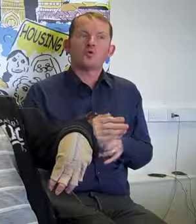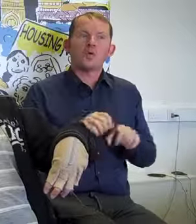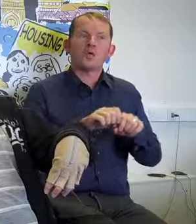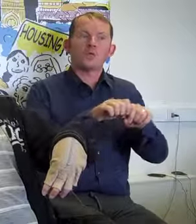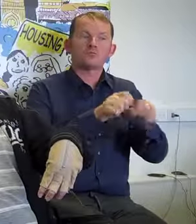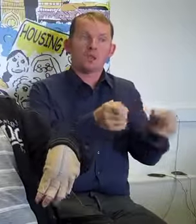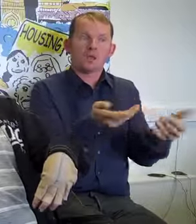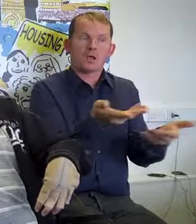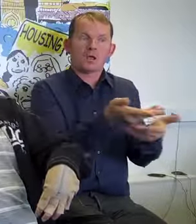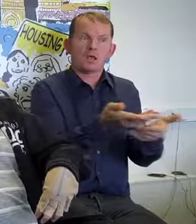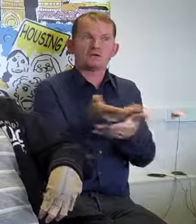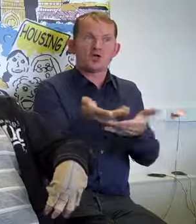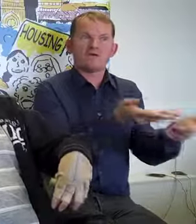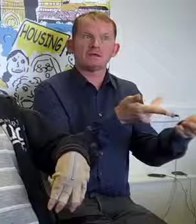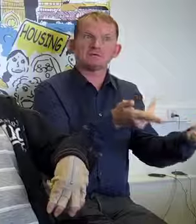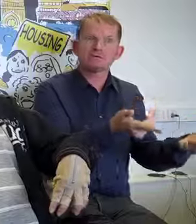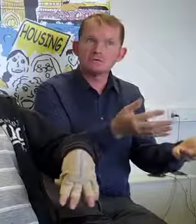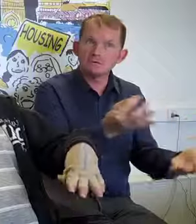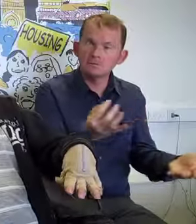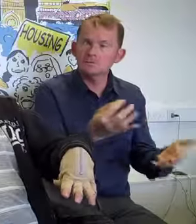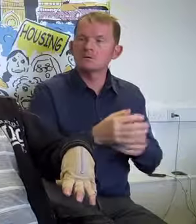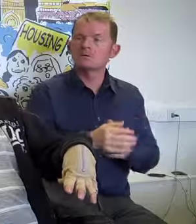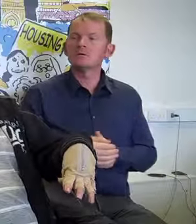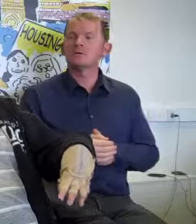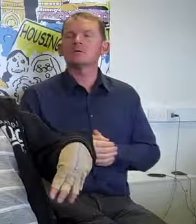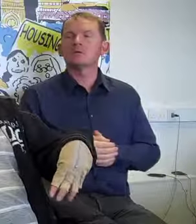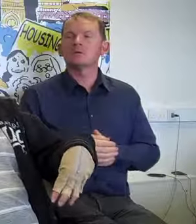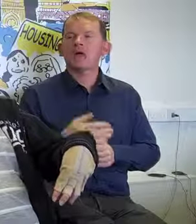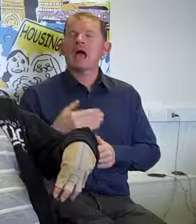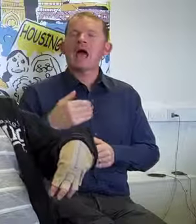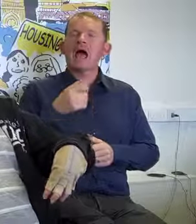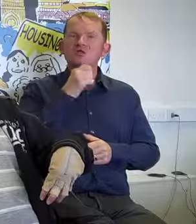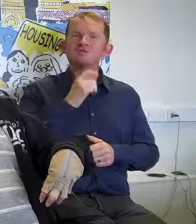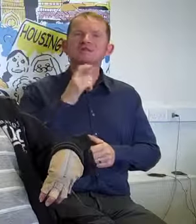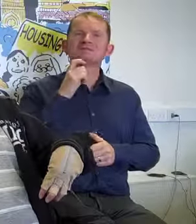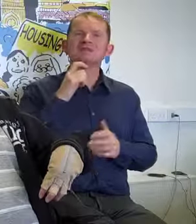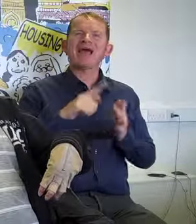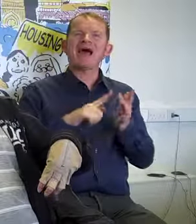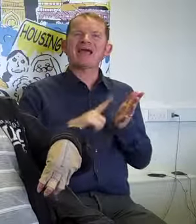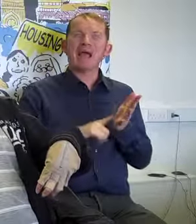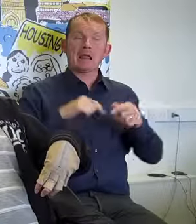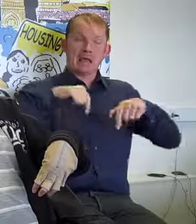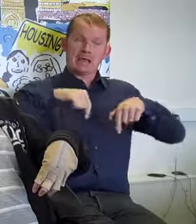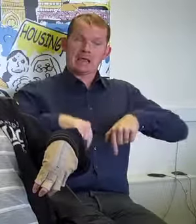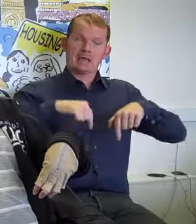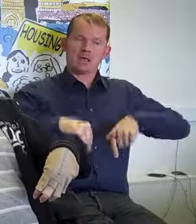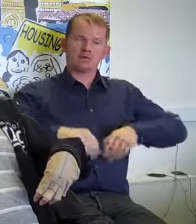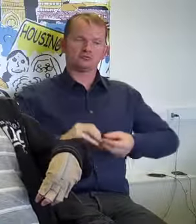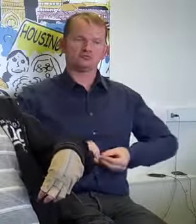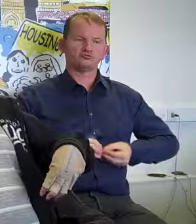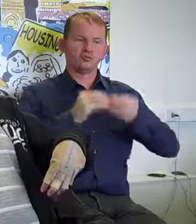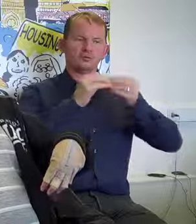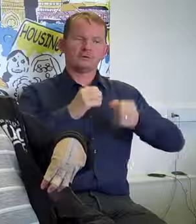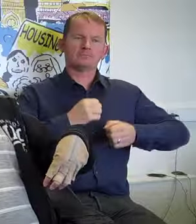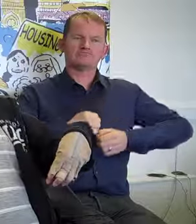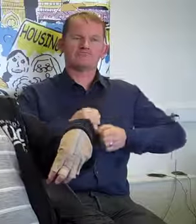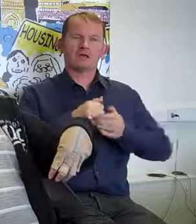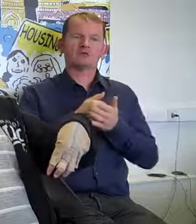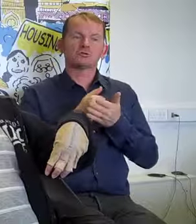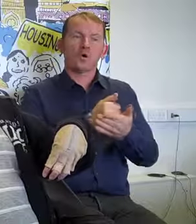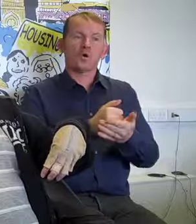I used the CIL here to draw up a support plan and